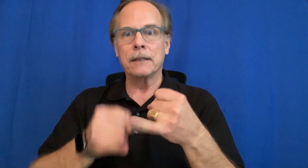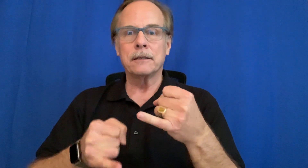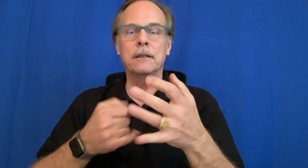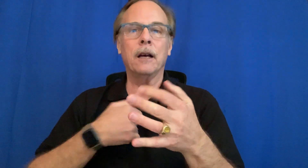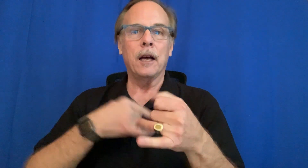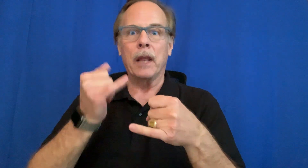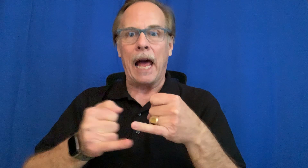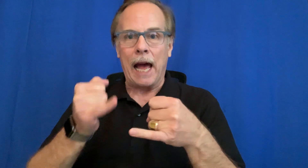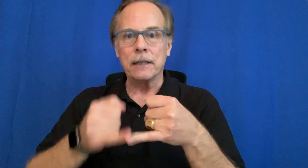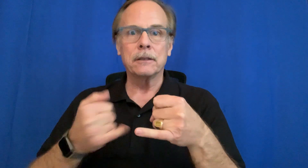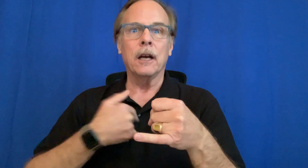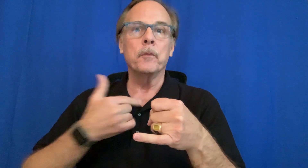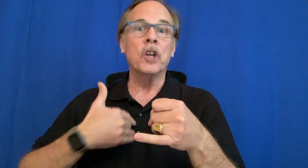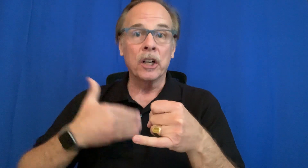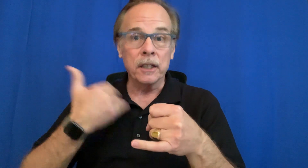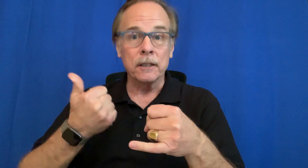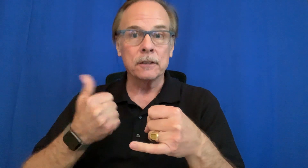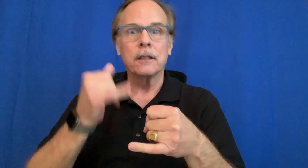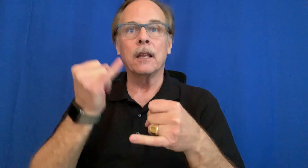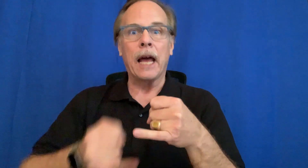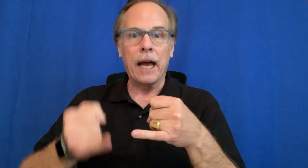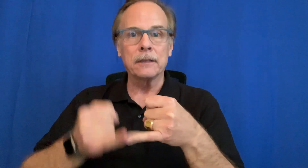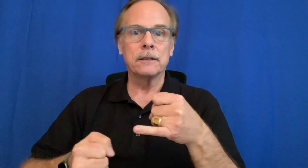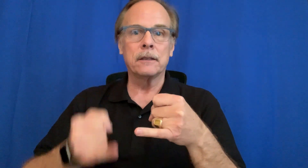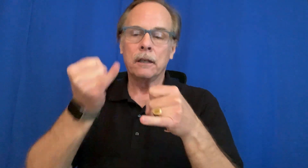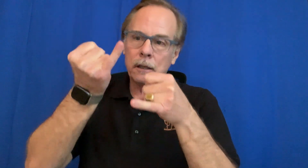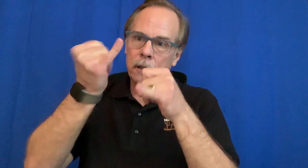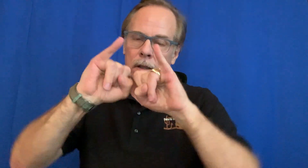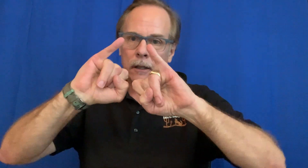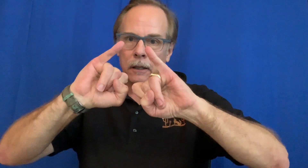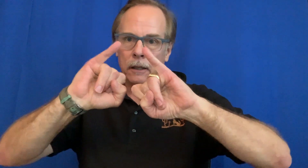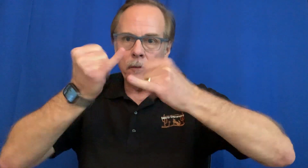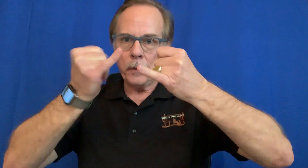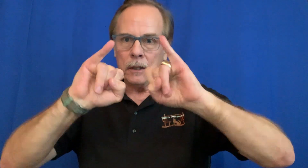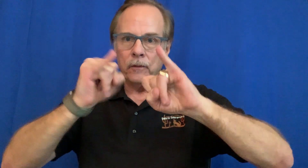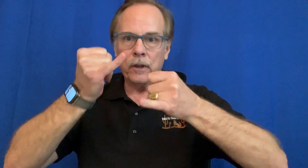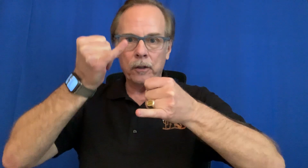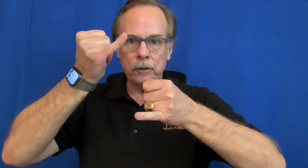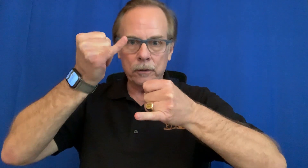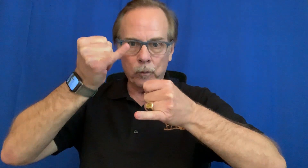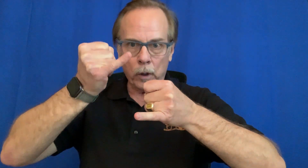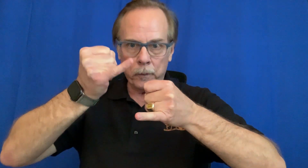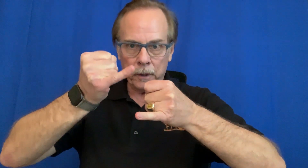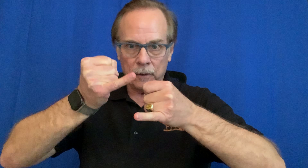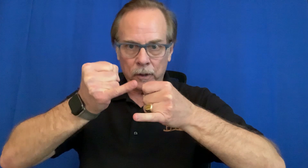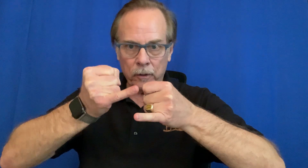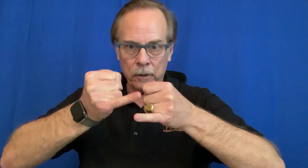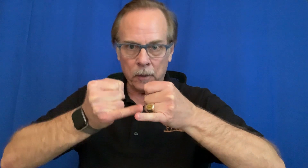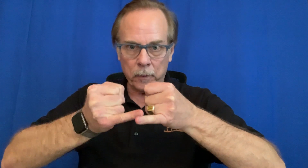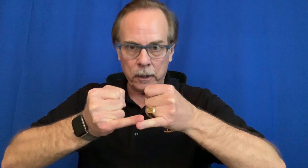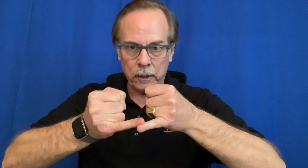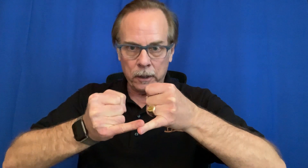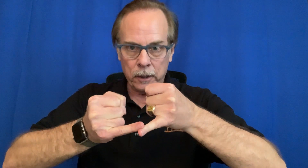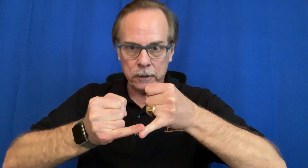last. I'm youngest, last. Pinky fingers, one pinky finger dominant hits the